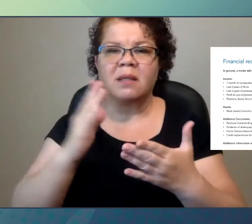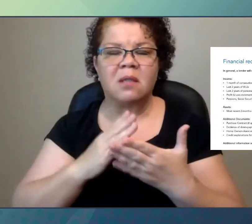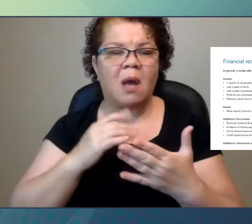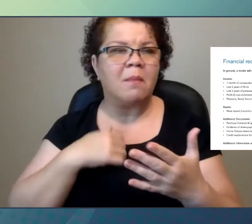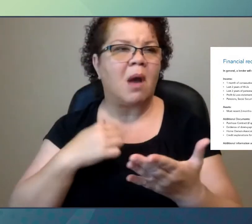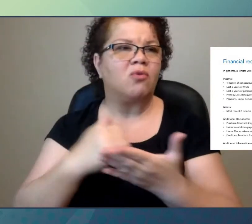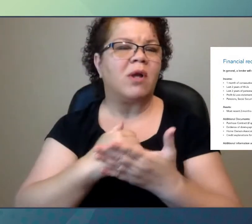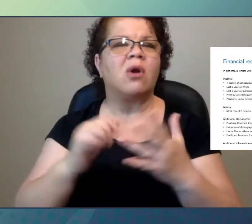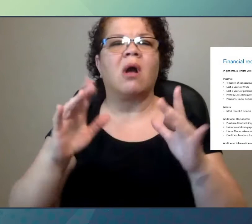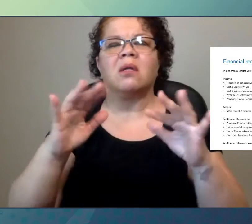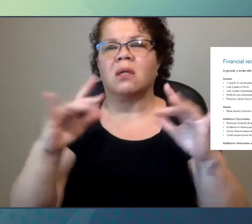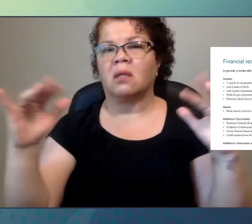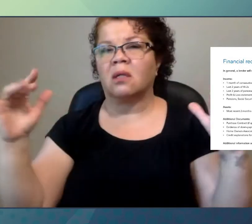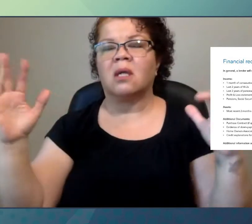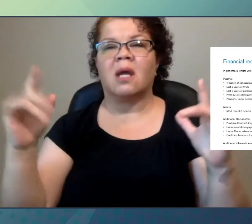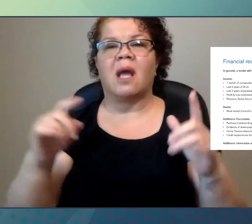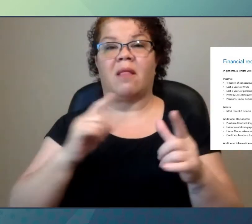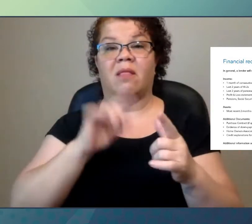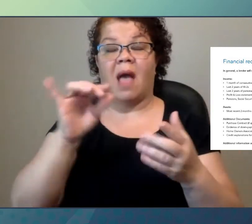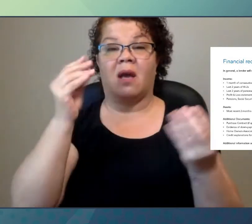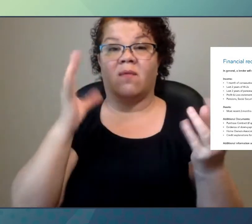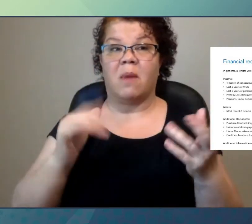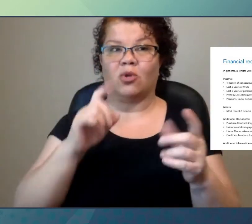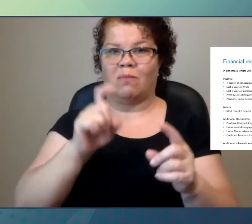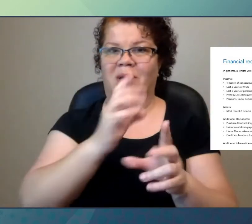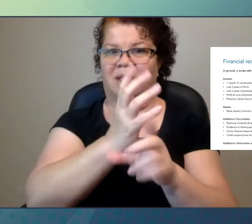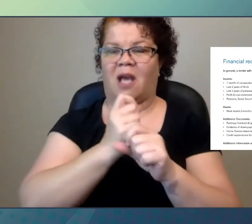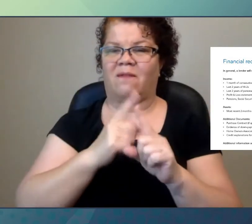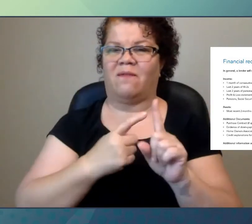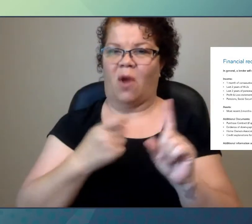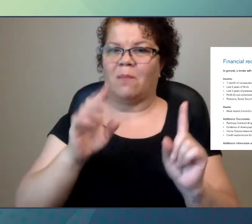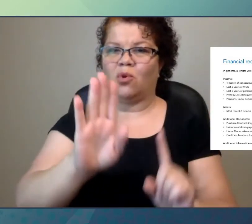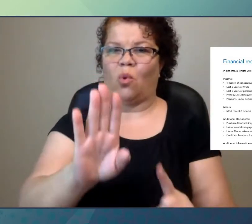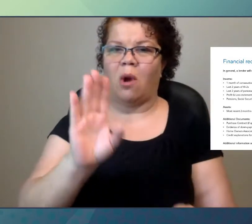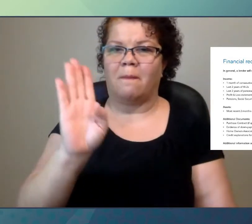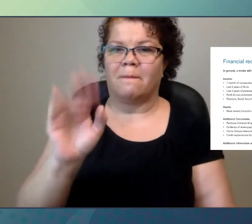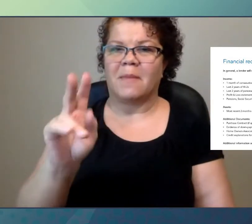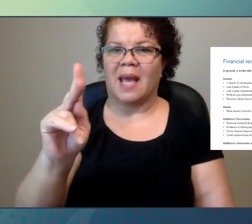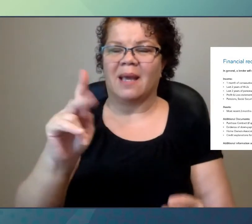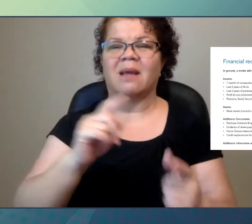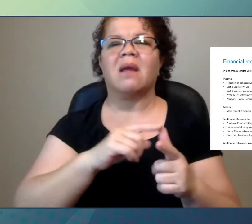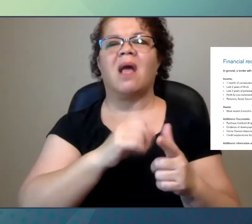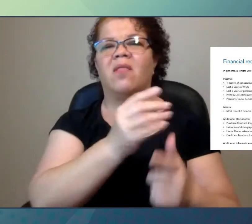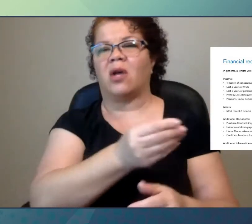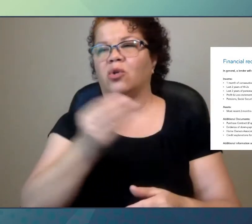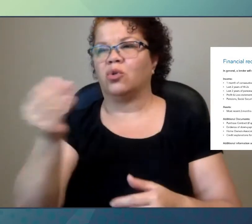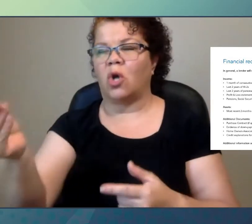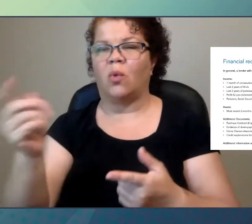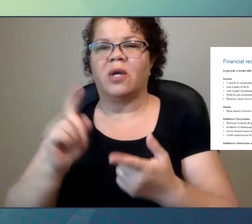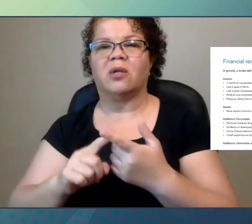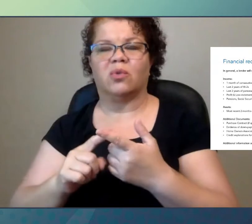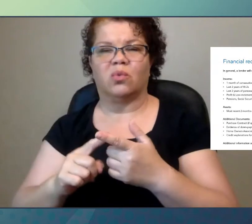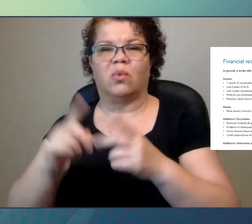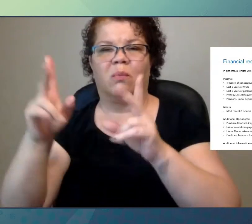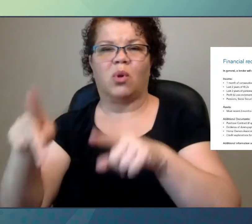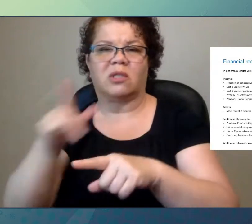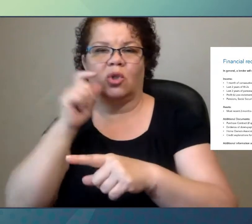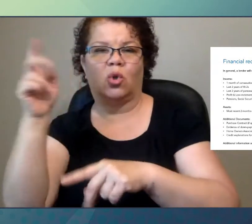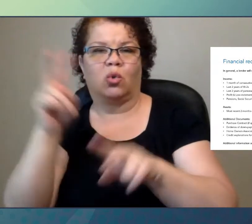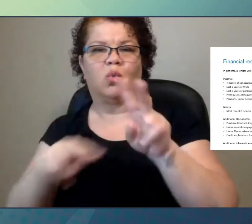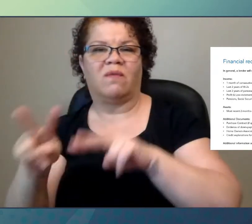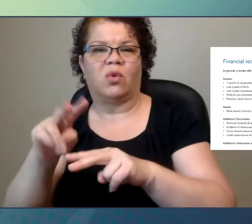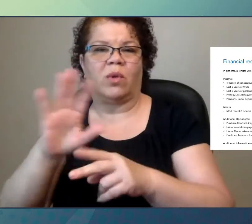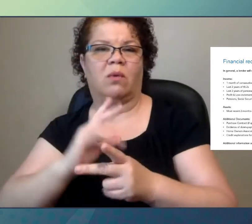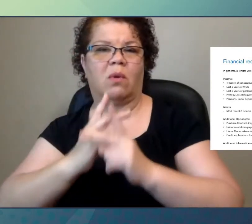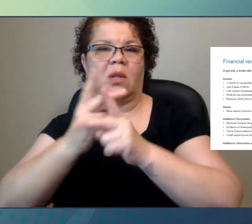will take that into consideration when they underwrite your loan. But there could be multiple reasons for derogatory